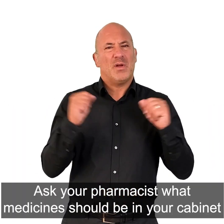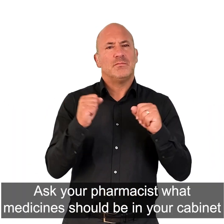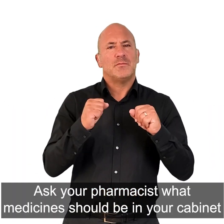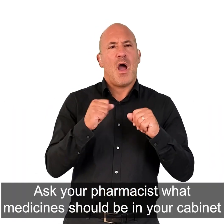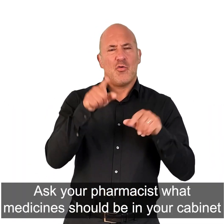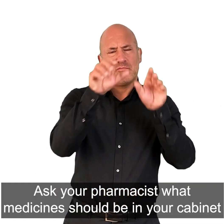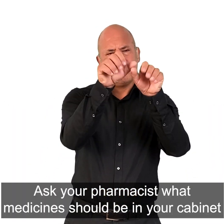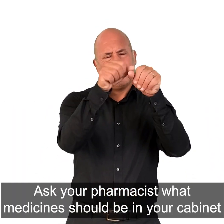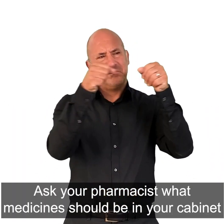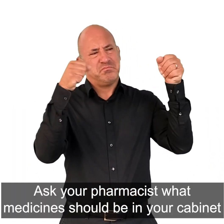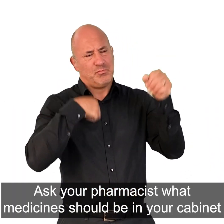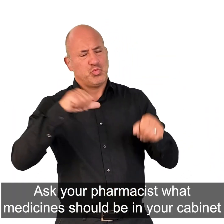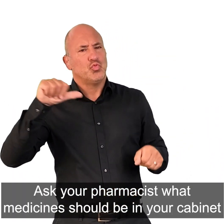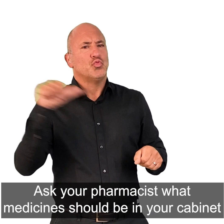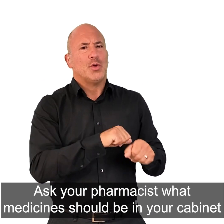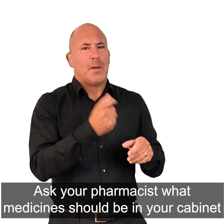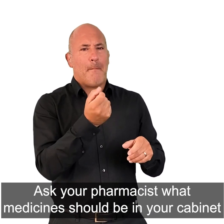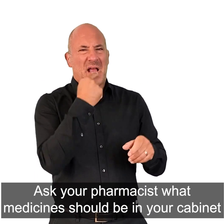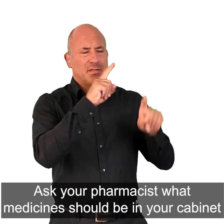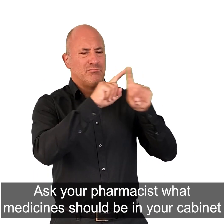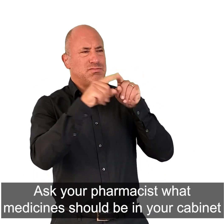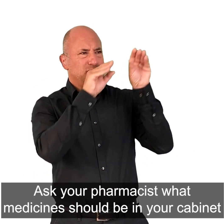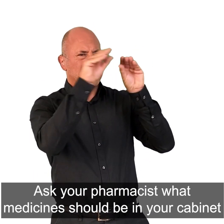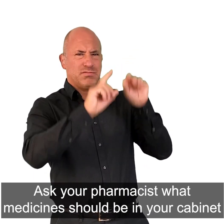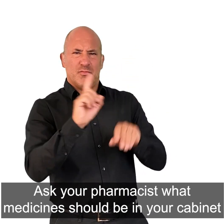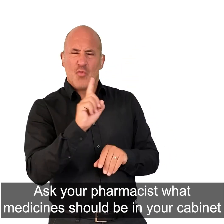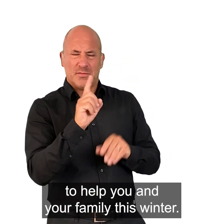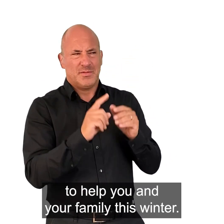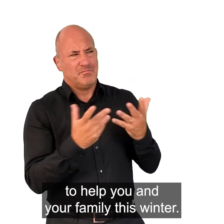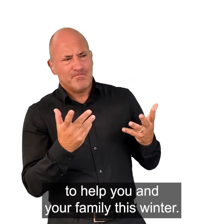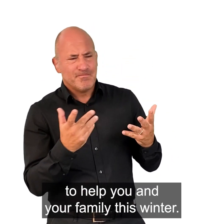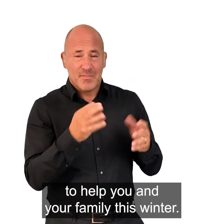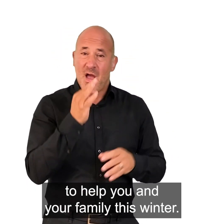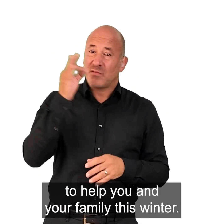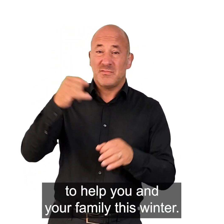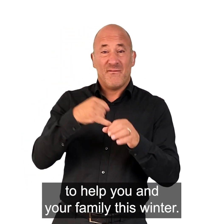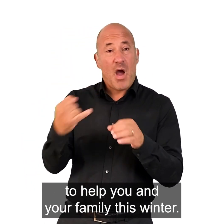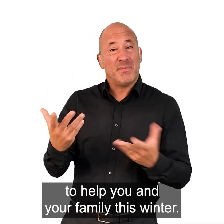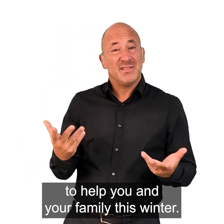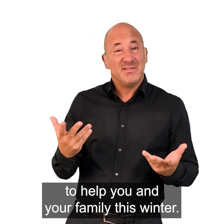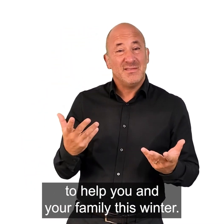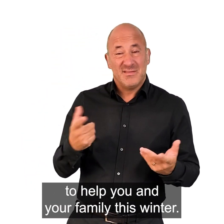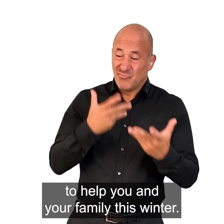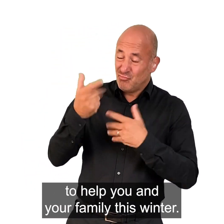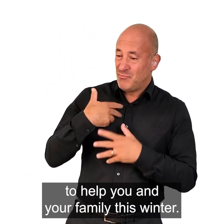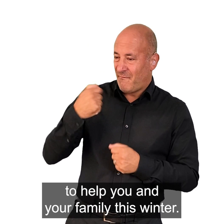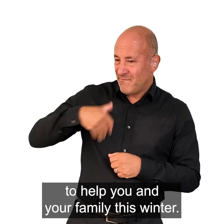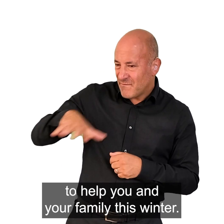Ask your pharmacist what medicine should be in your cabinet to help you and your family this winter.